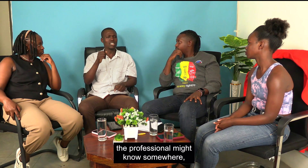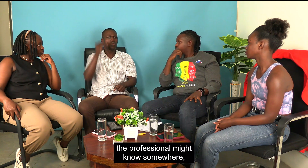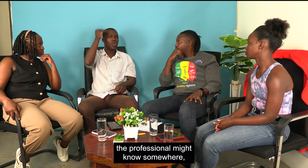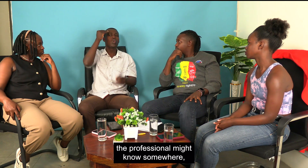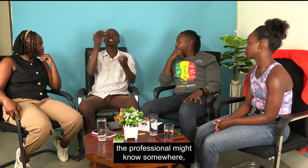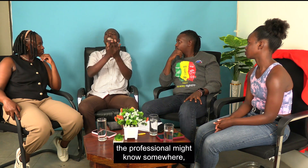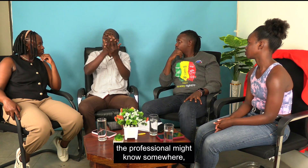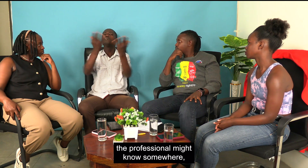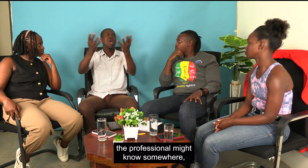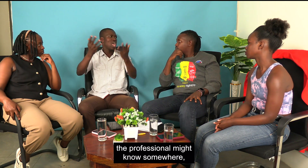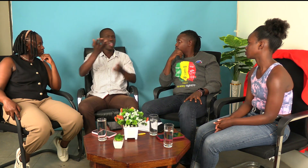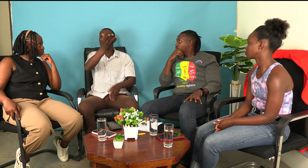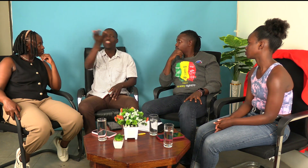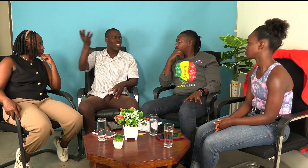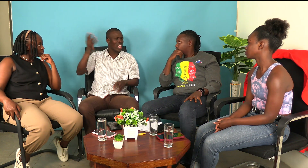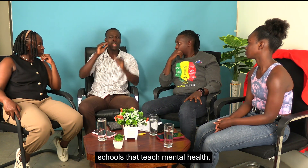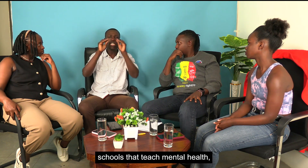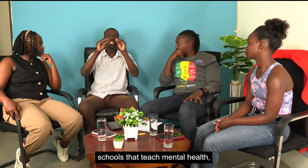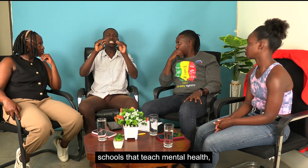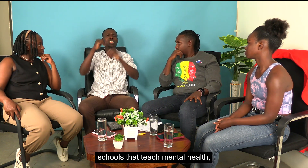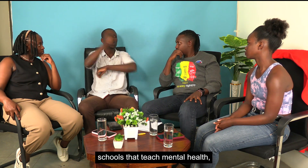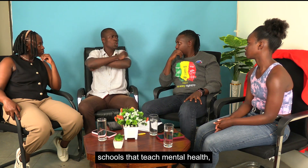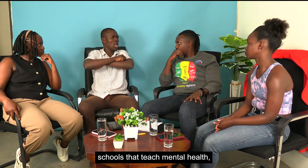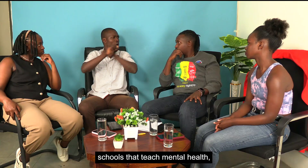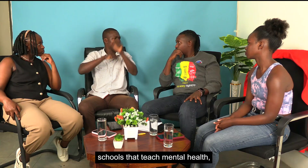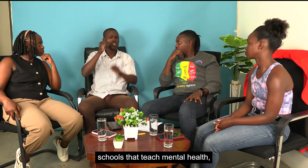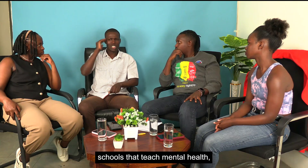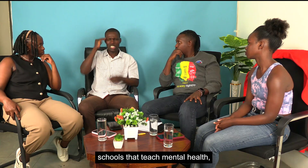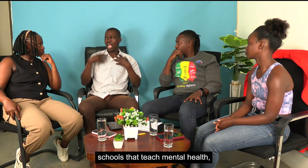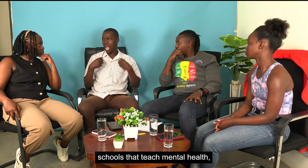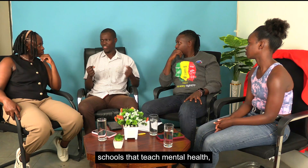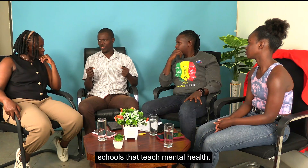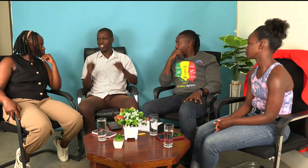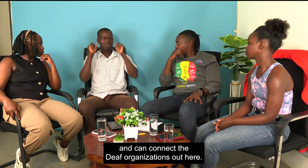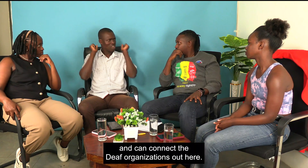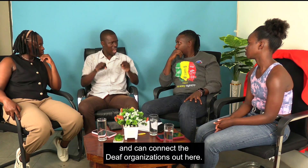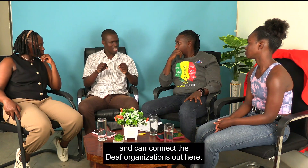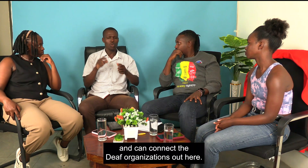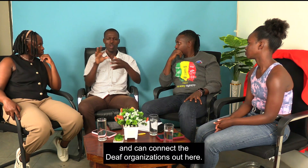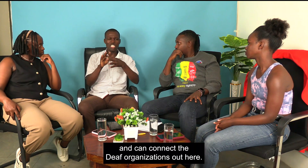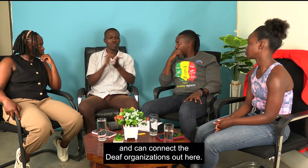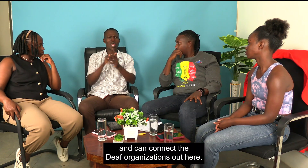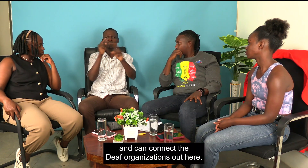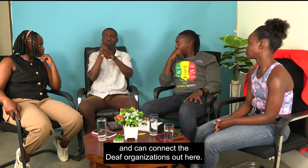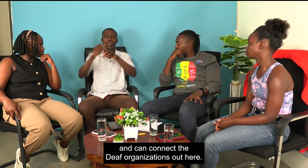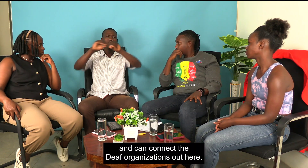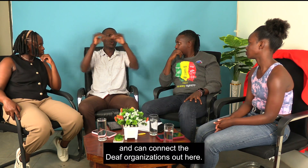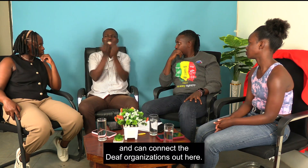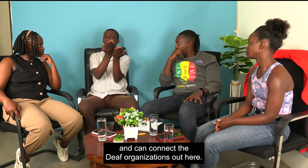or if a professional can know somewhere, they know a school, they can learn mental health,